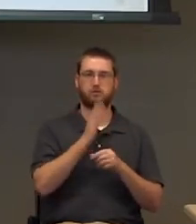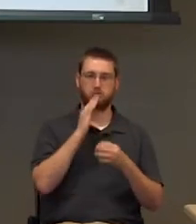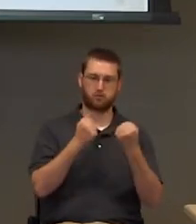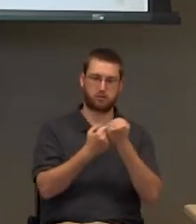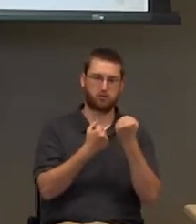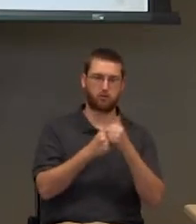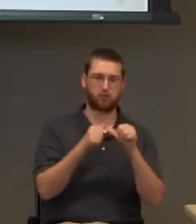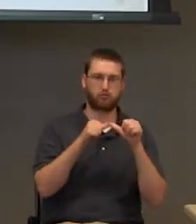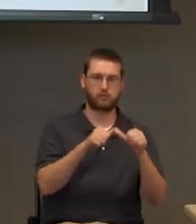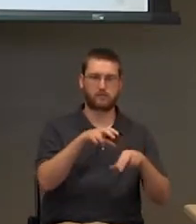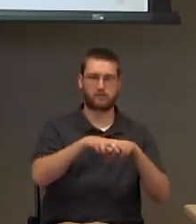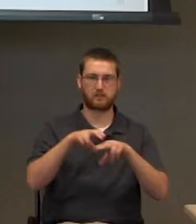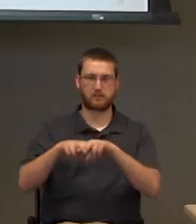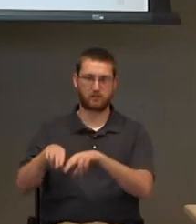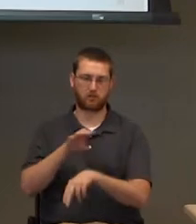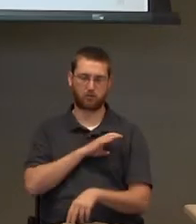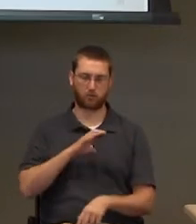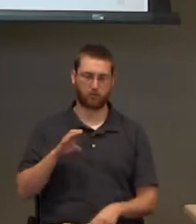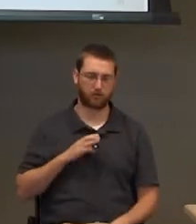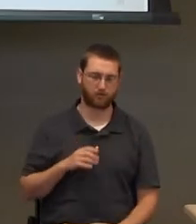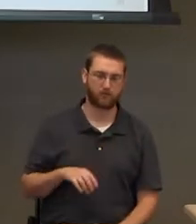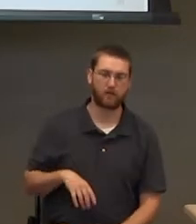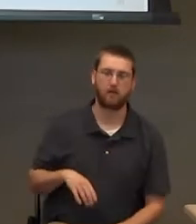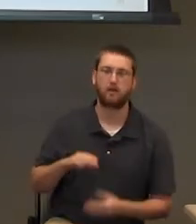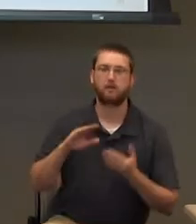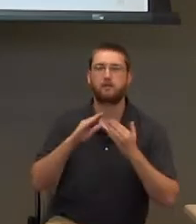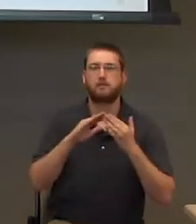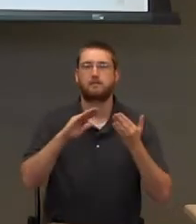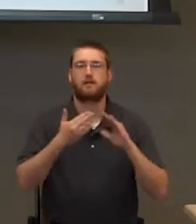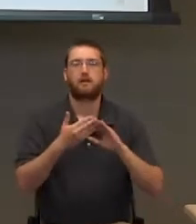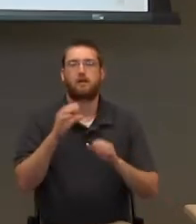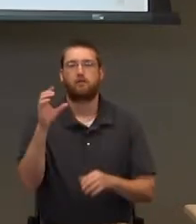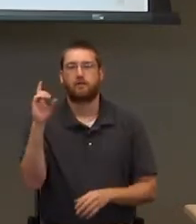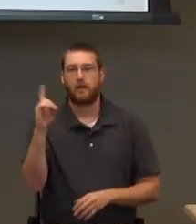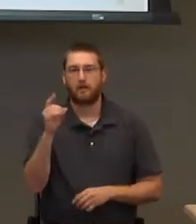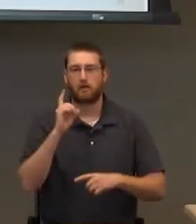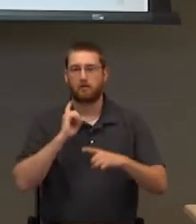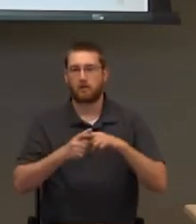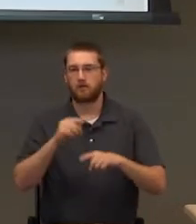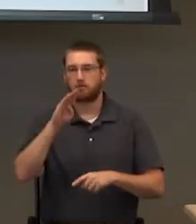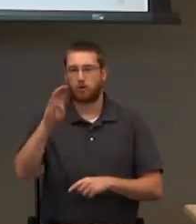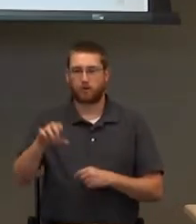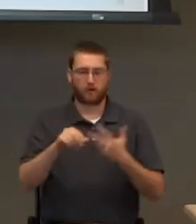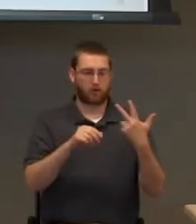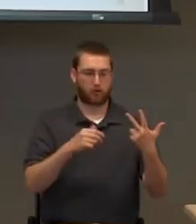of economic development. City of Danville and Boyle County each will have three seats,